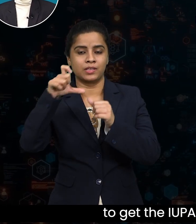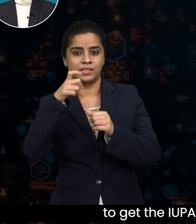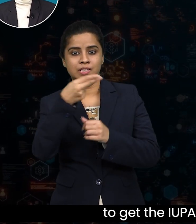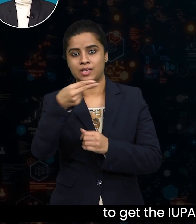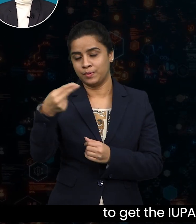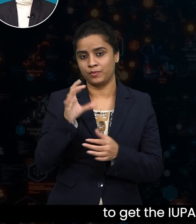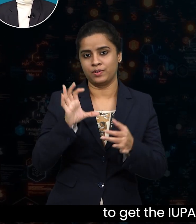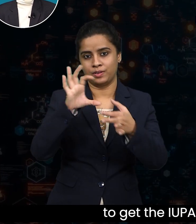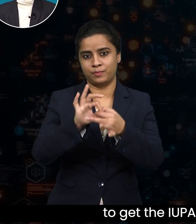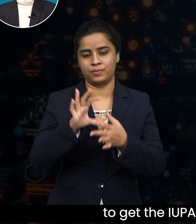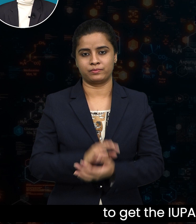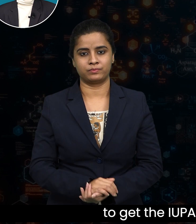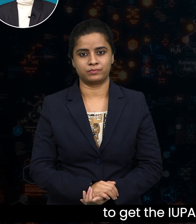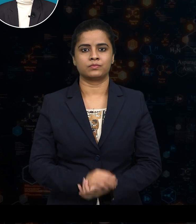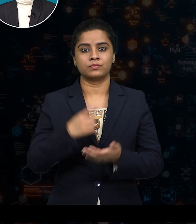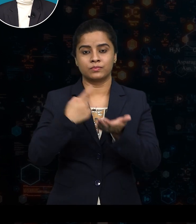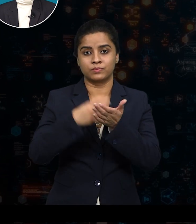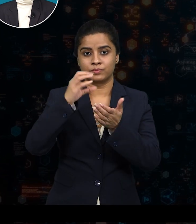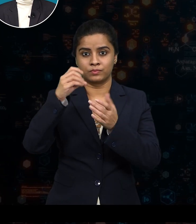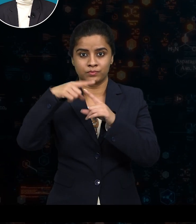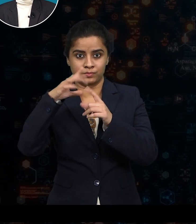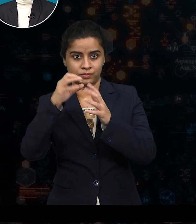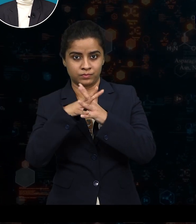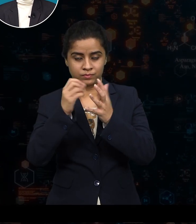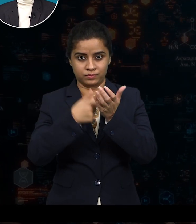the compound. Root word.